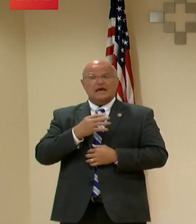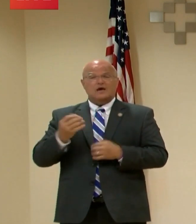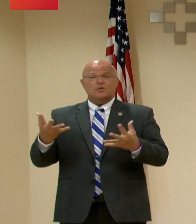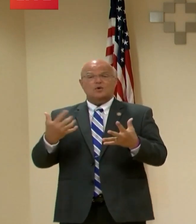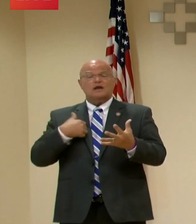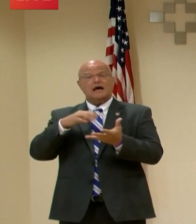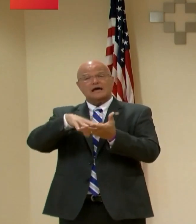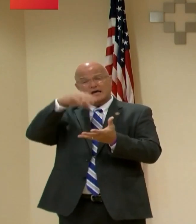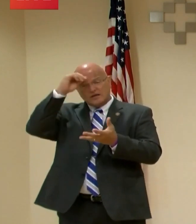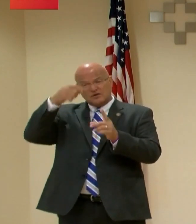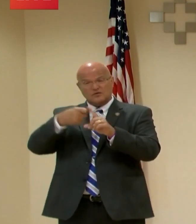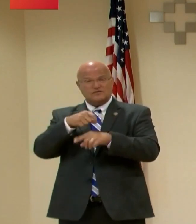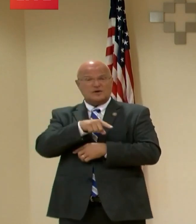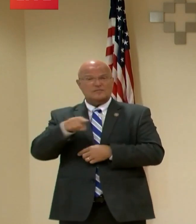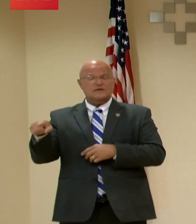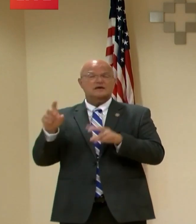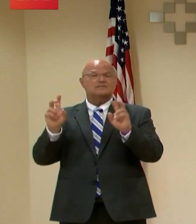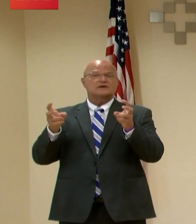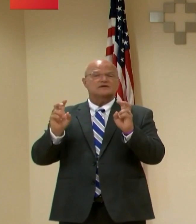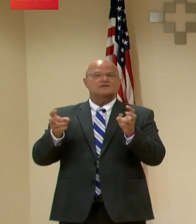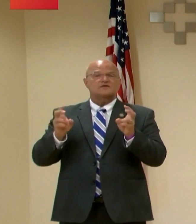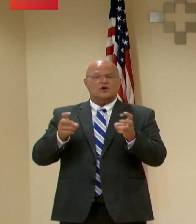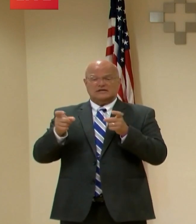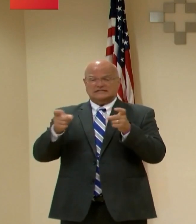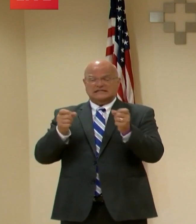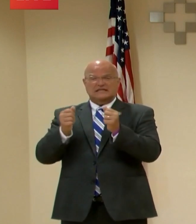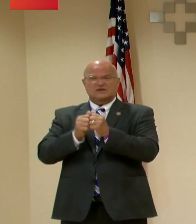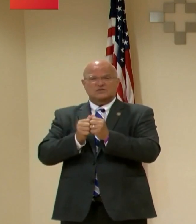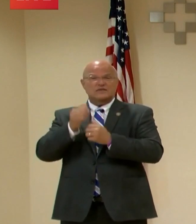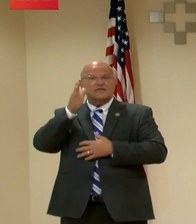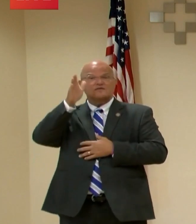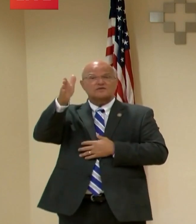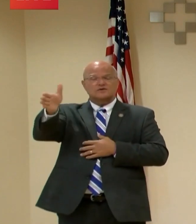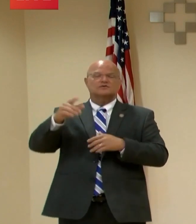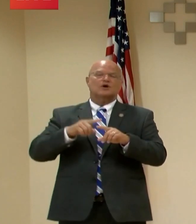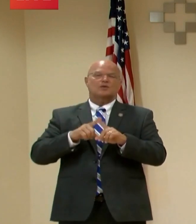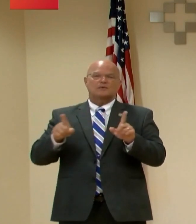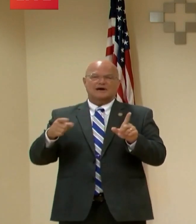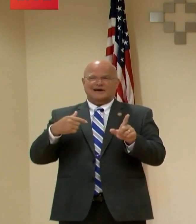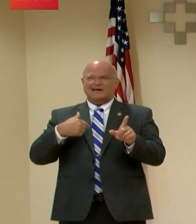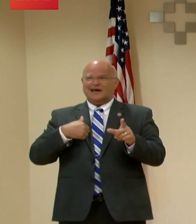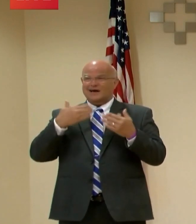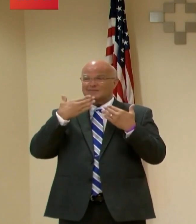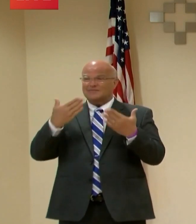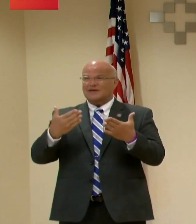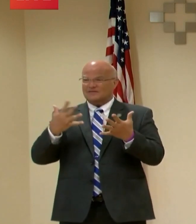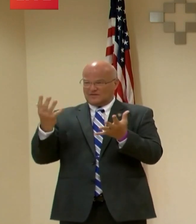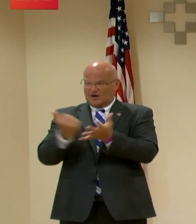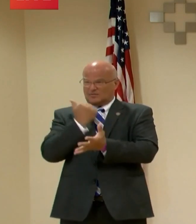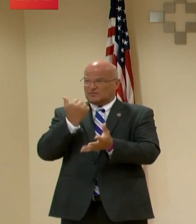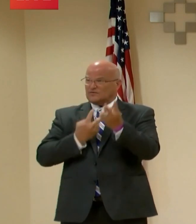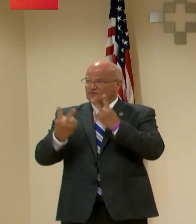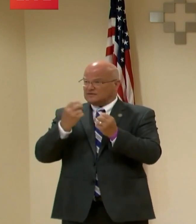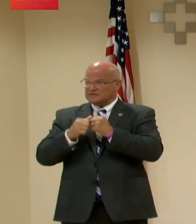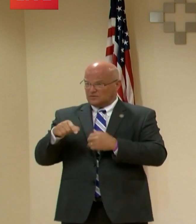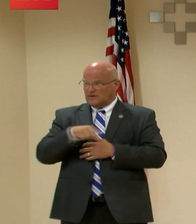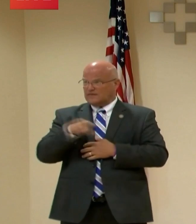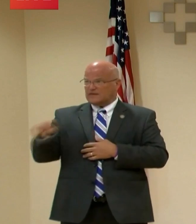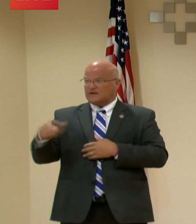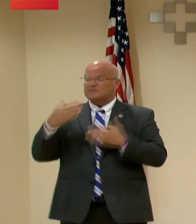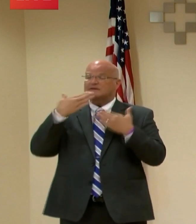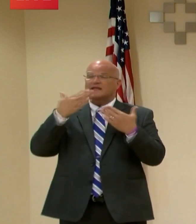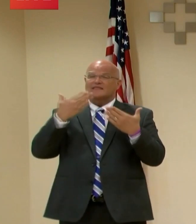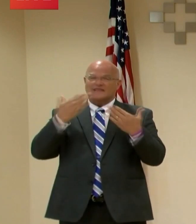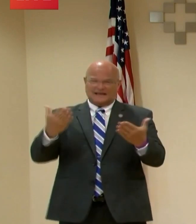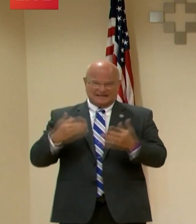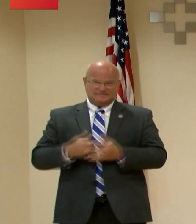what I could learn from them as far as dealing with the future. But I'm grateful for the opportunity to visit with them and to